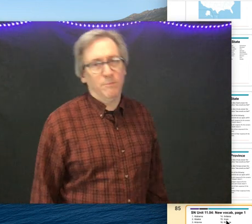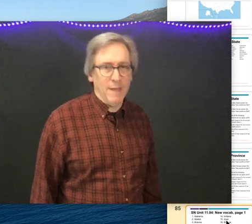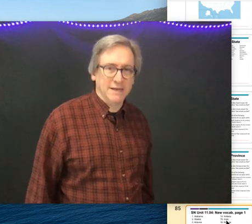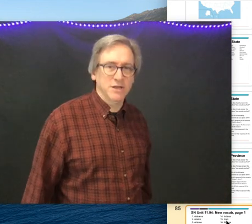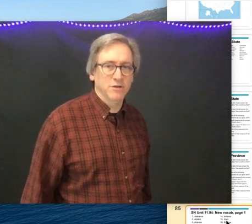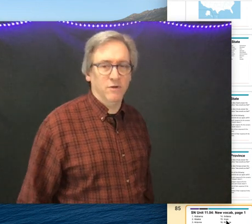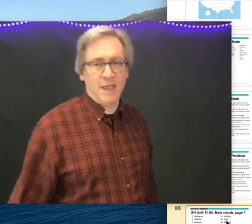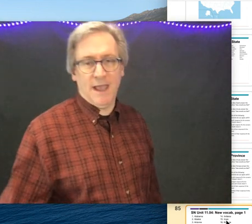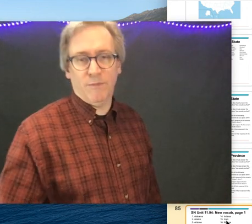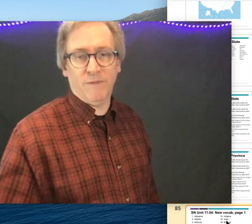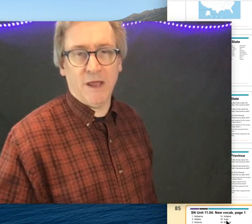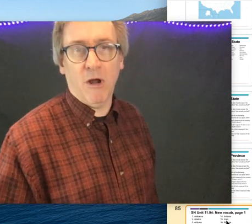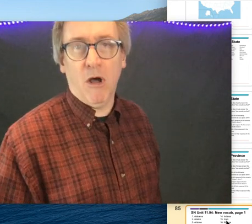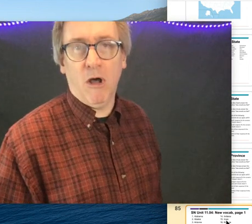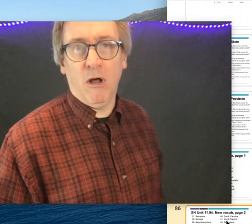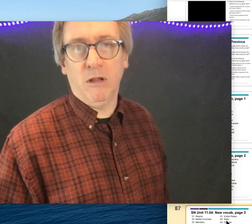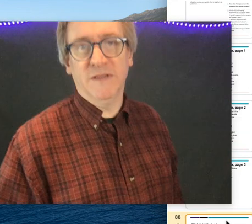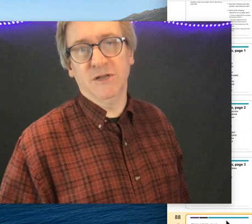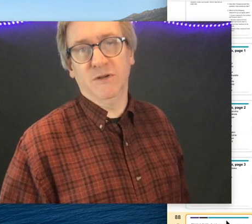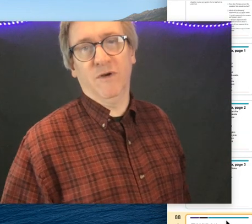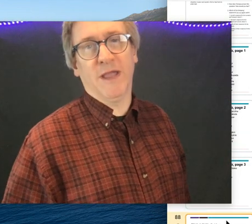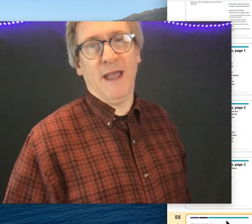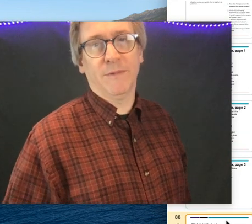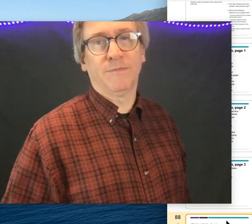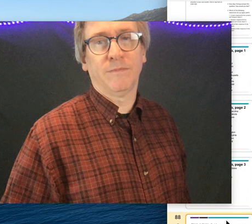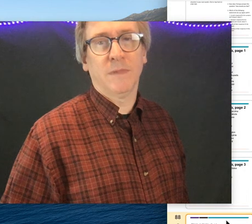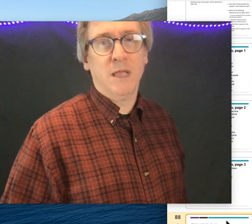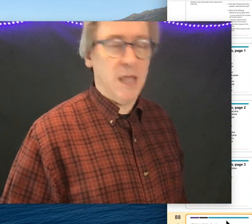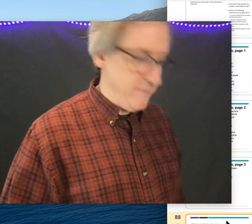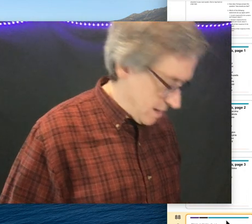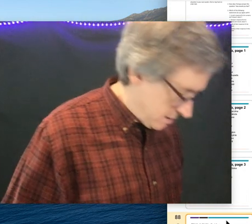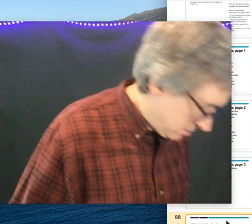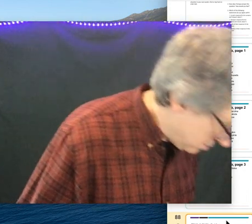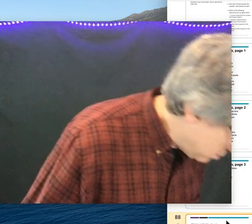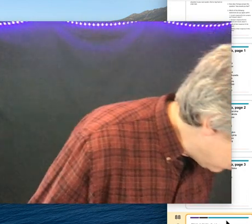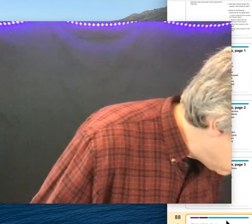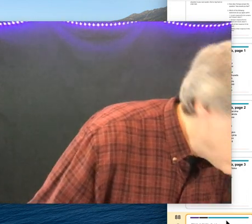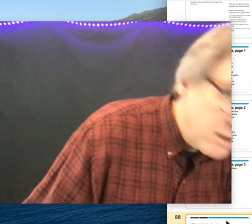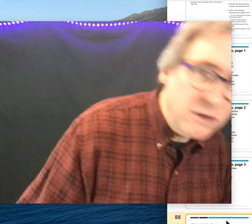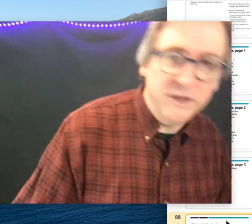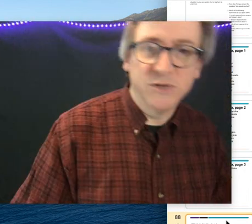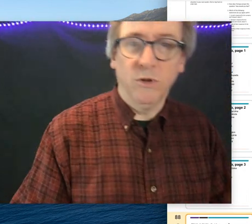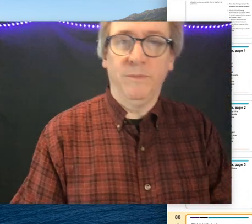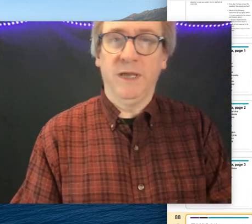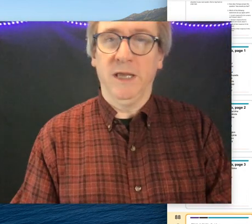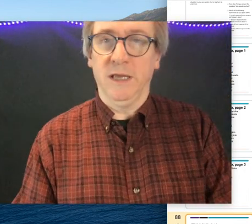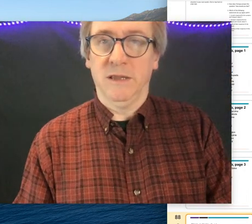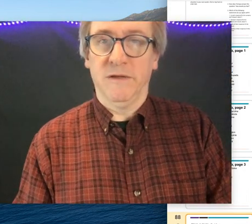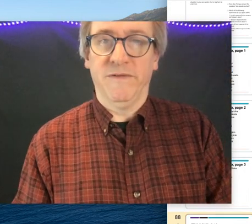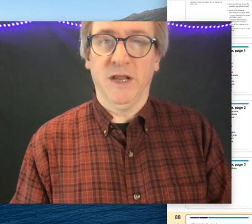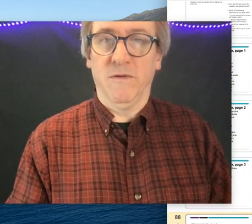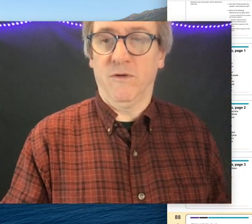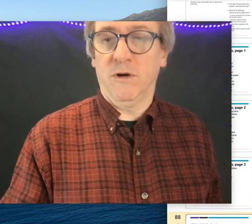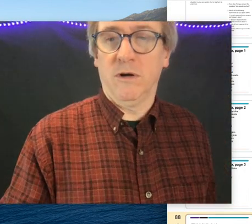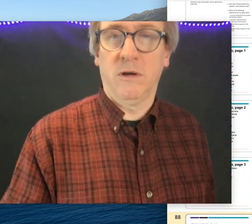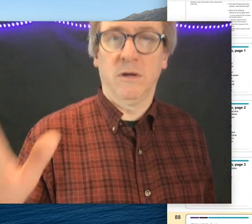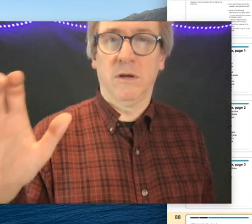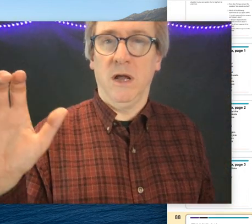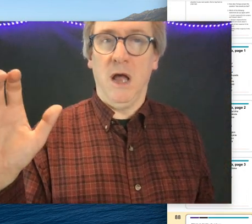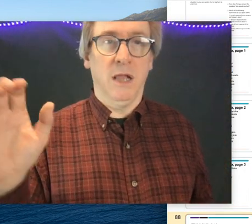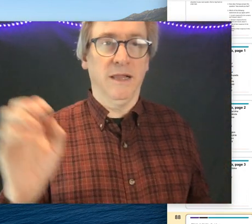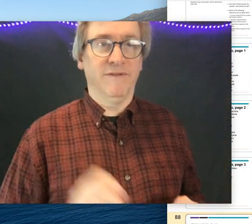then back to new vocab. We've got all of this new vocab. Then this will be the video for